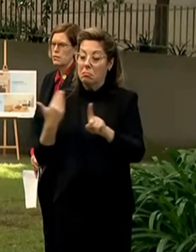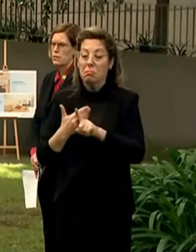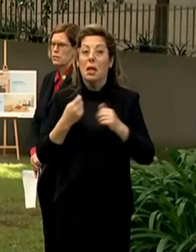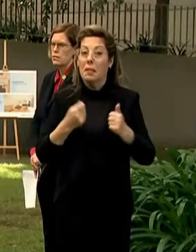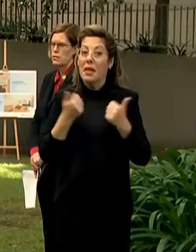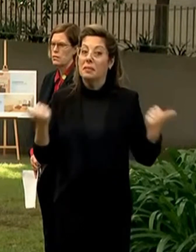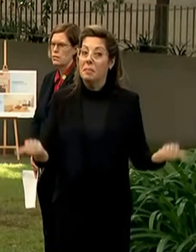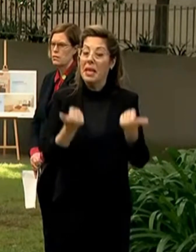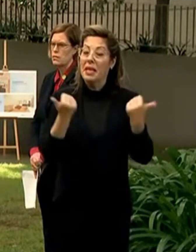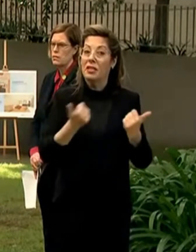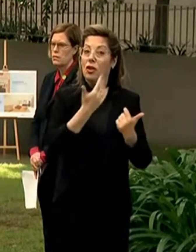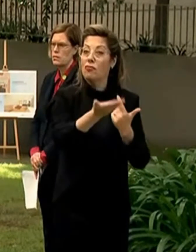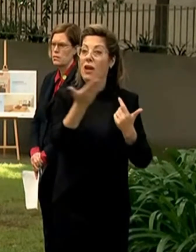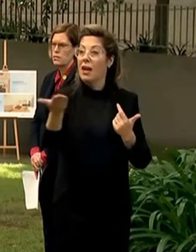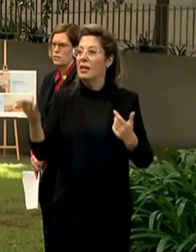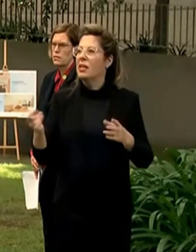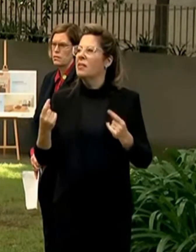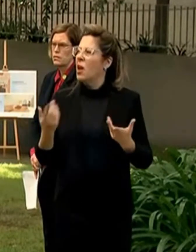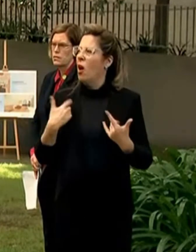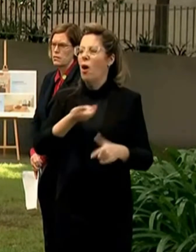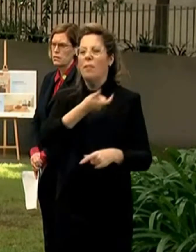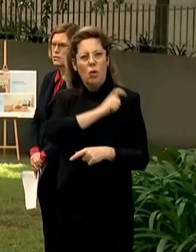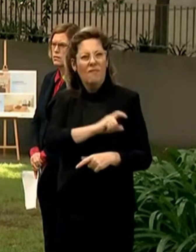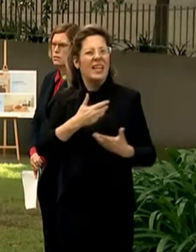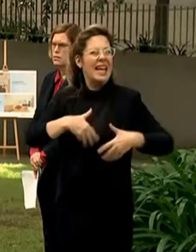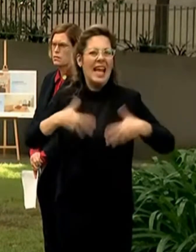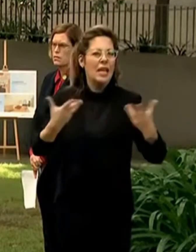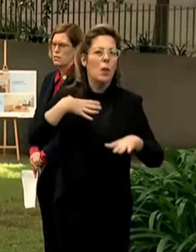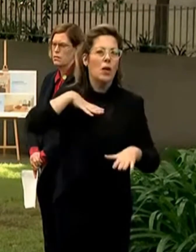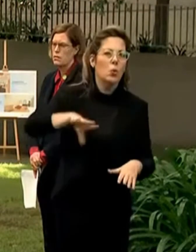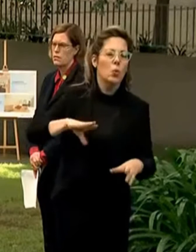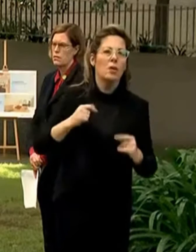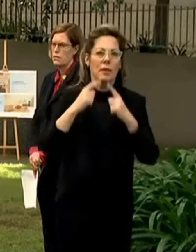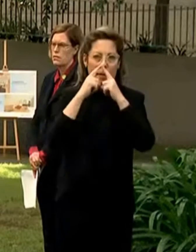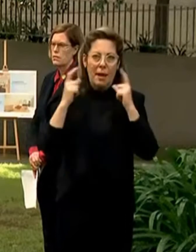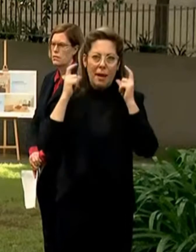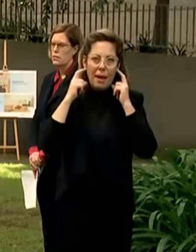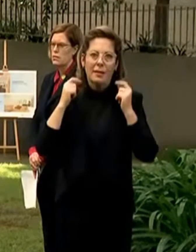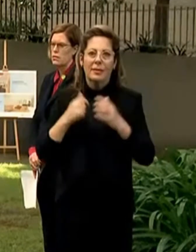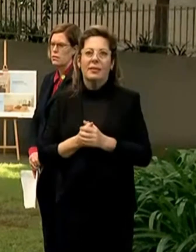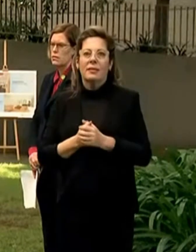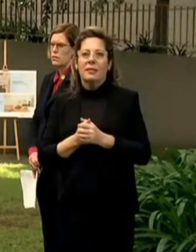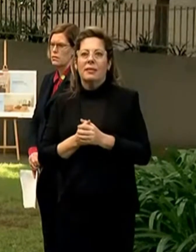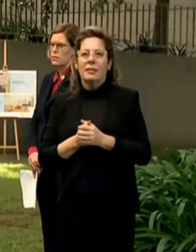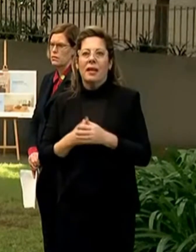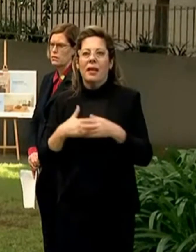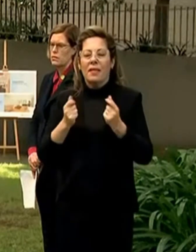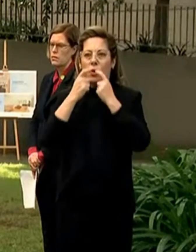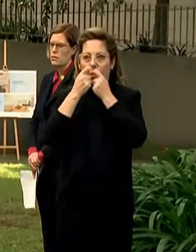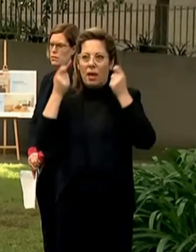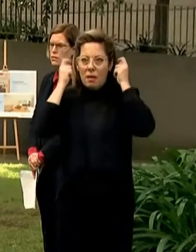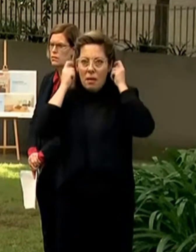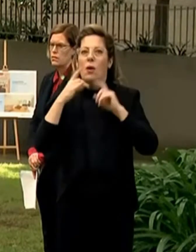the state. I'm confident that whoever at this stage wants to get a mask can, a disposable one, which you use for for